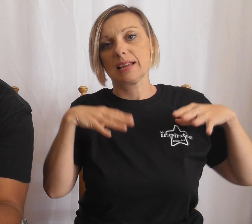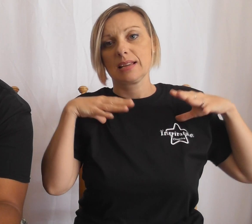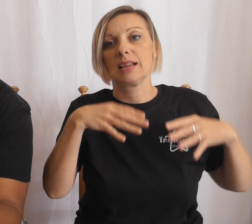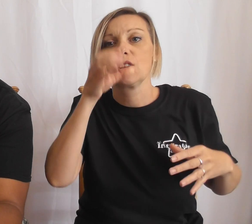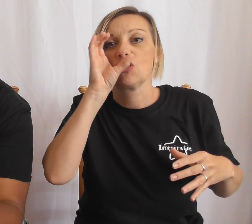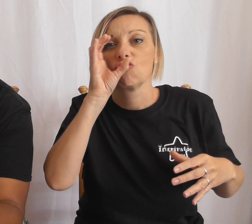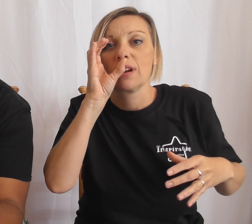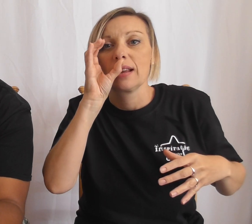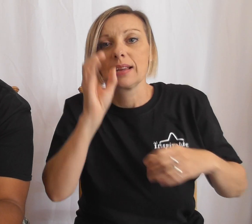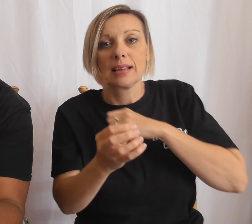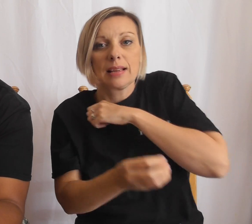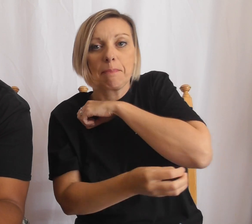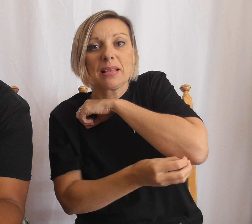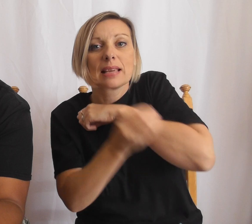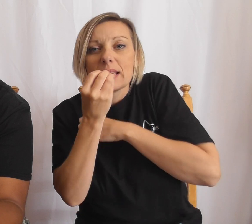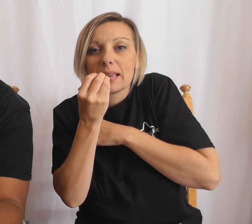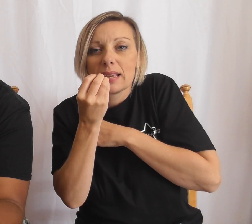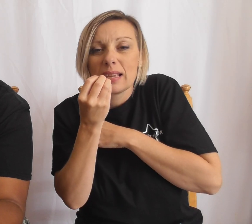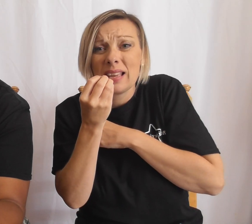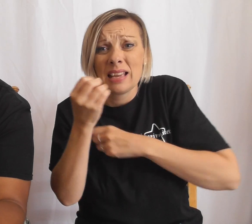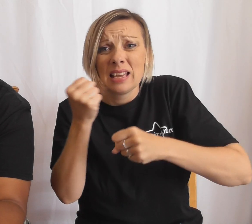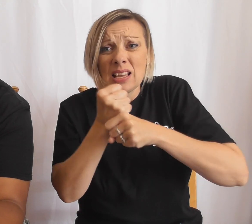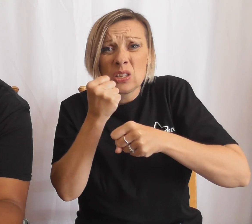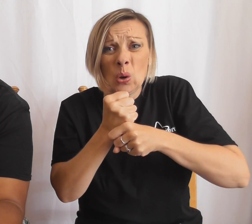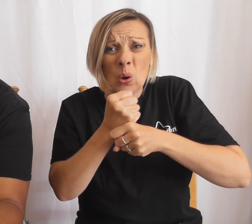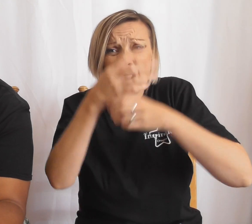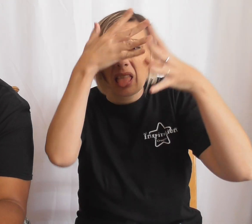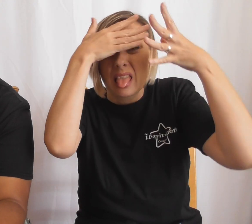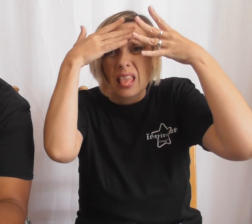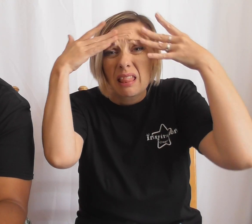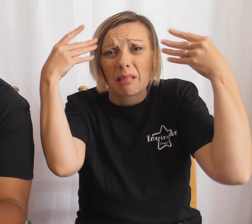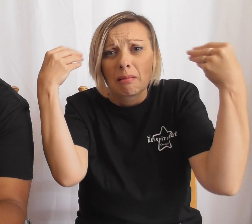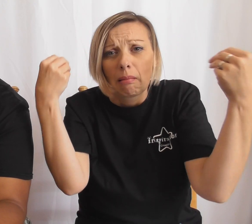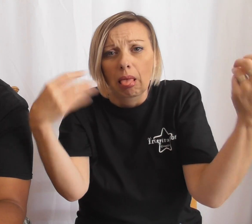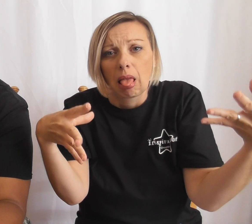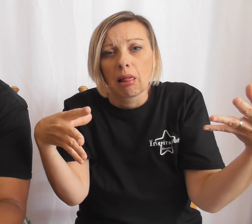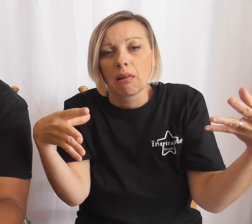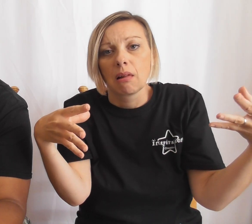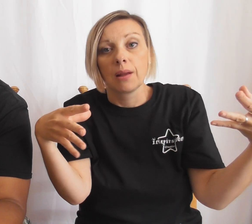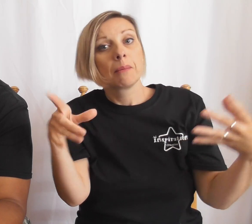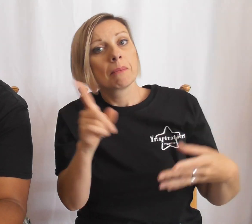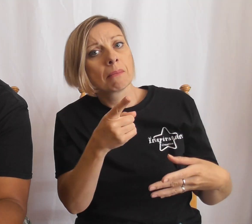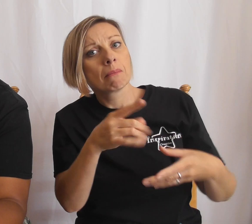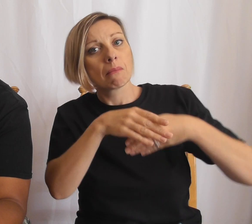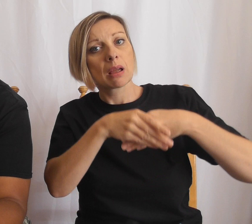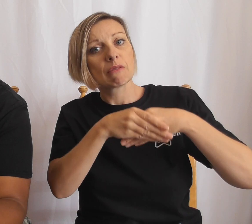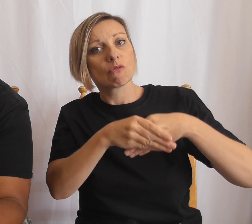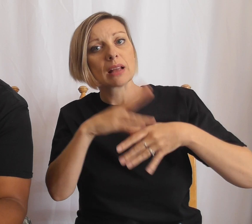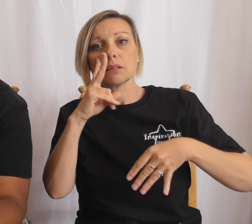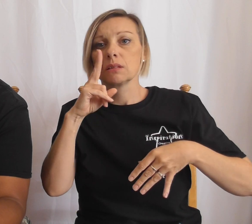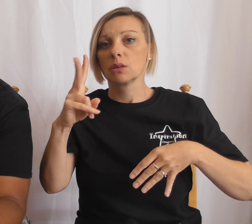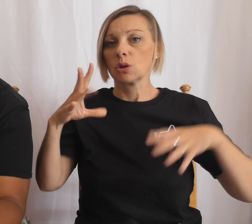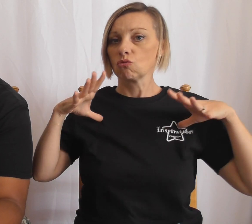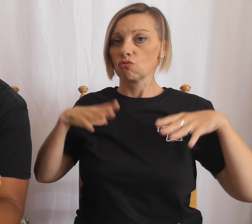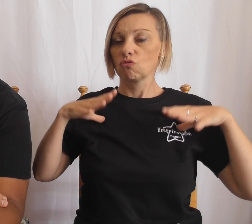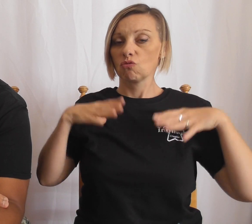can see, George is very sweaty, where his friends look all relaxed and